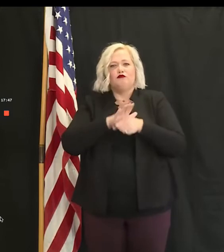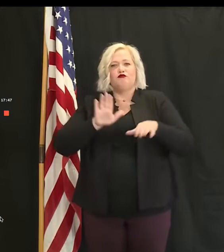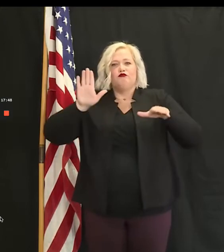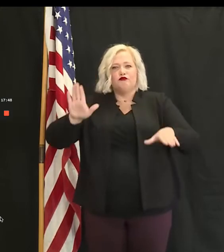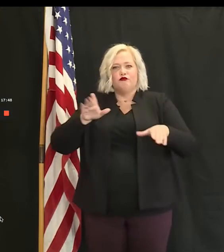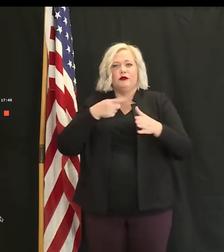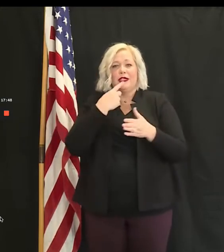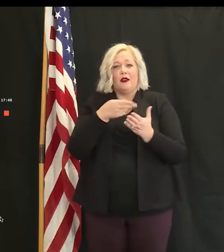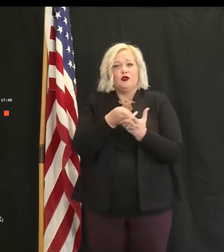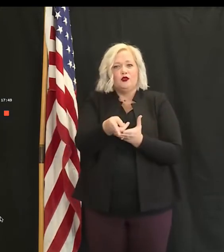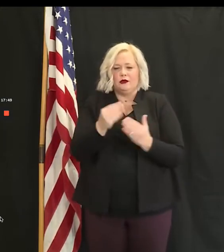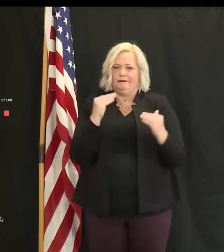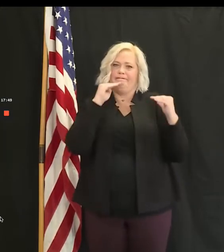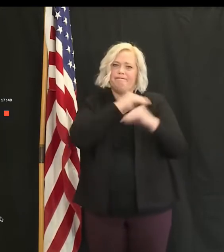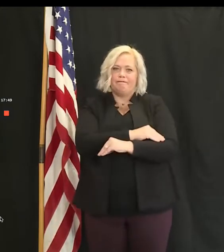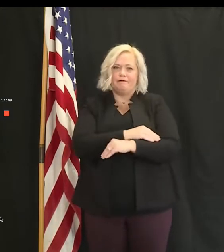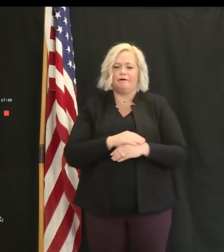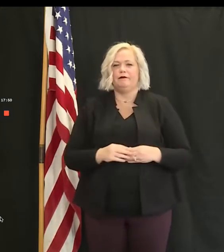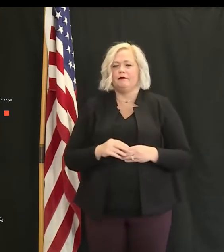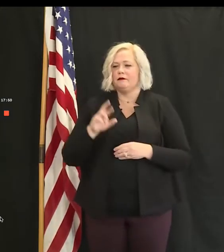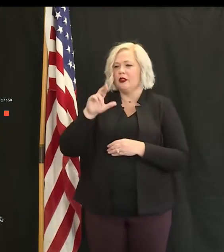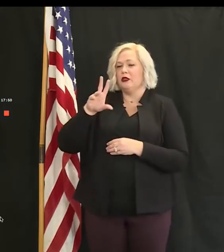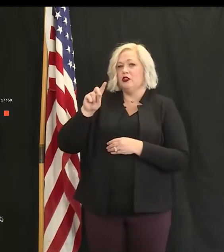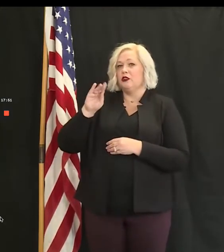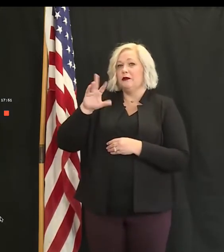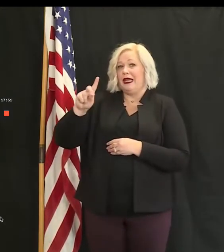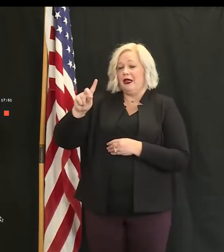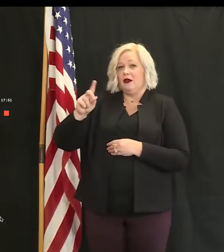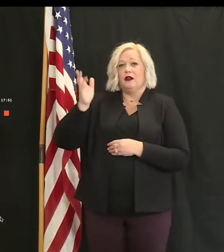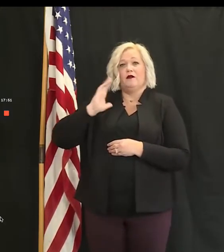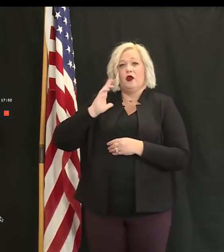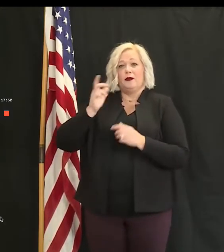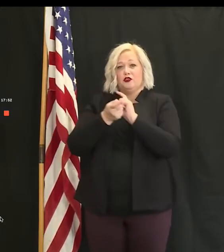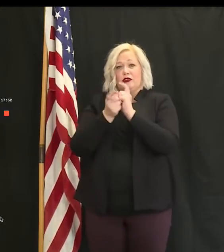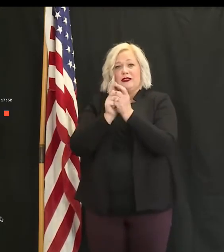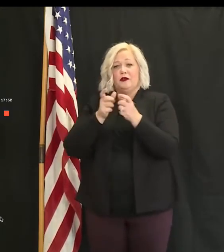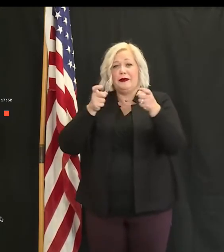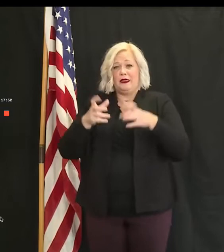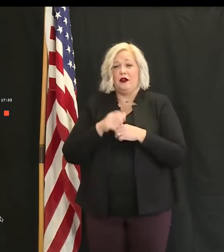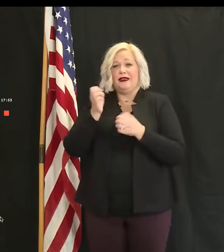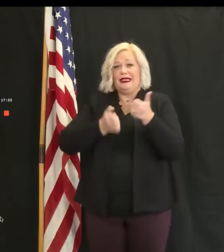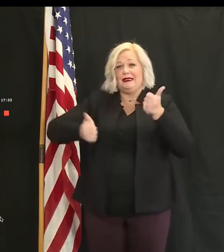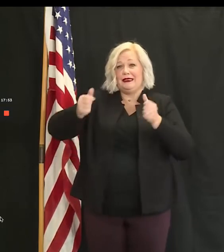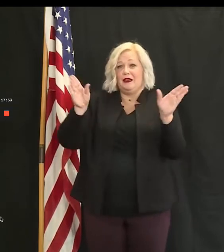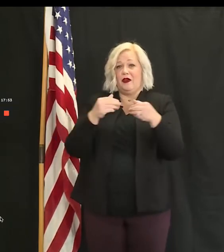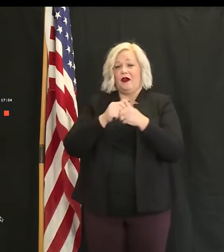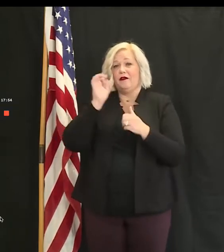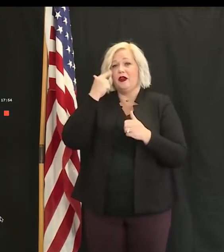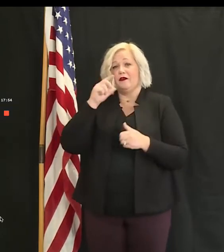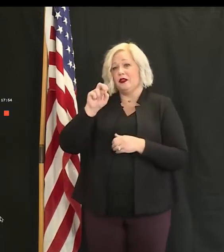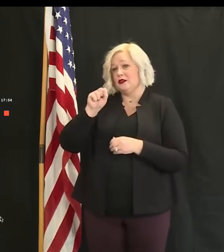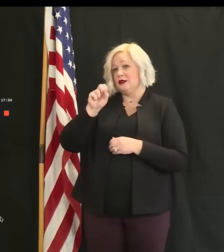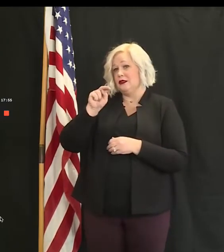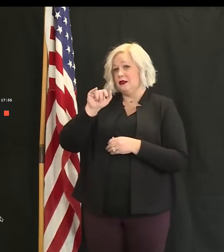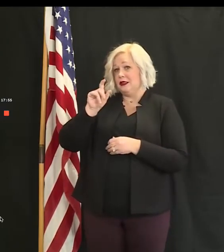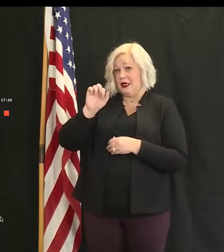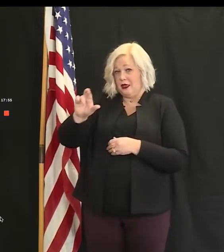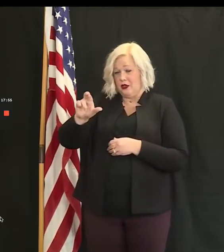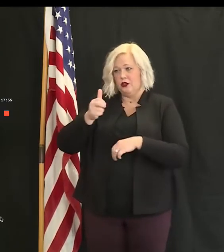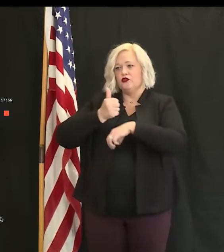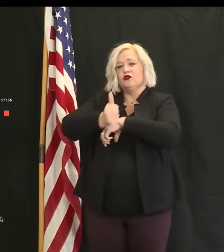Richard Baird, former senior advisor and transformation manager in the Executive Office of Governor Snyder,